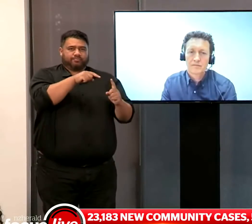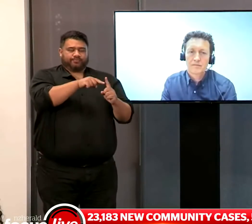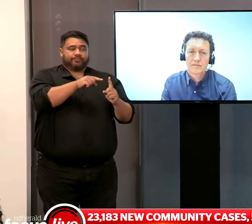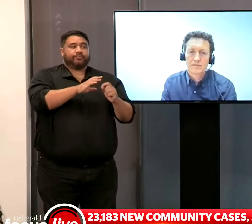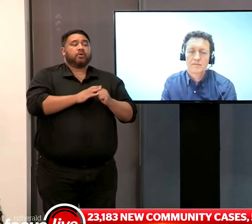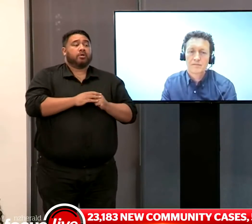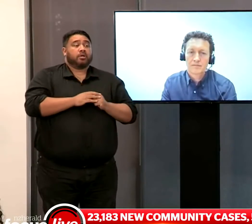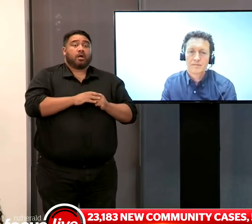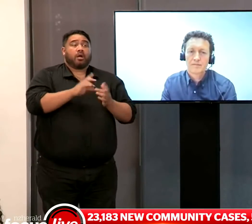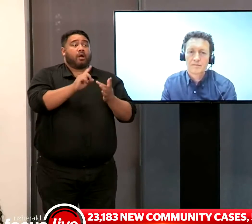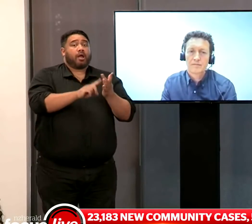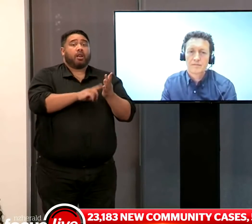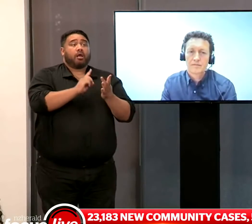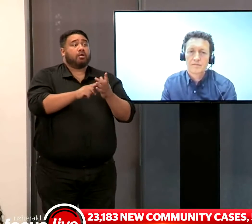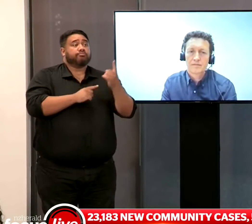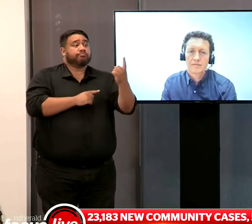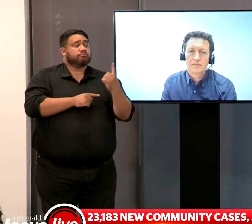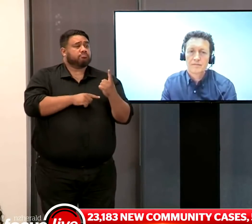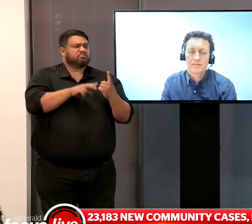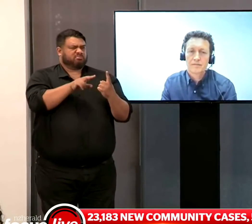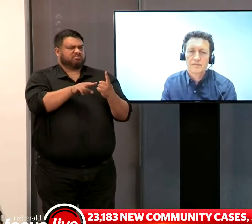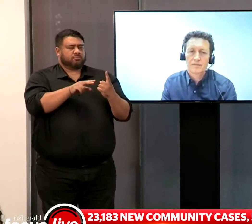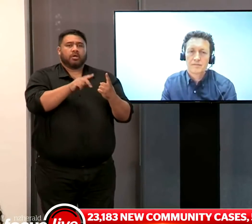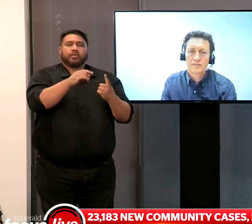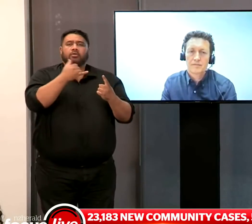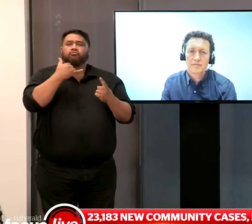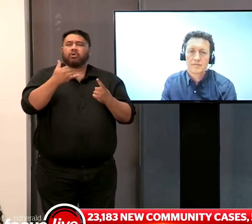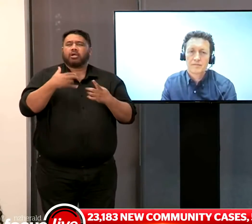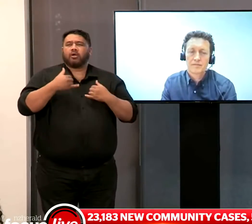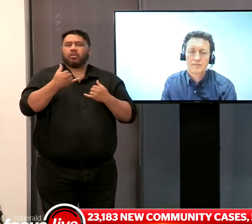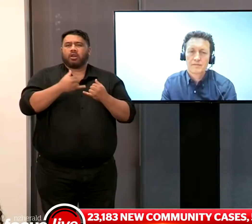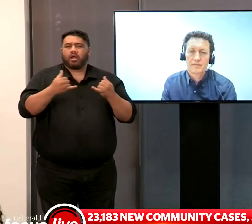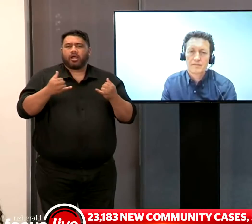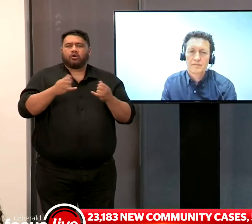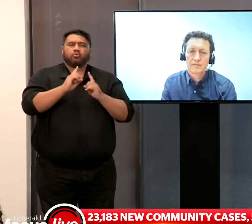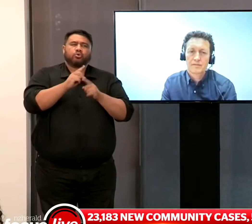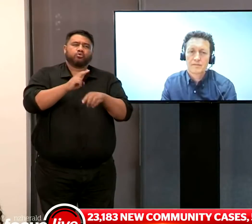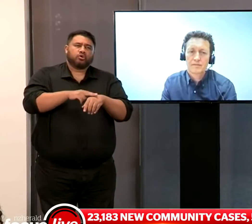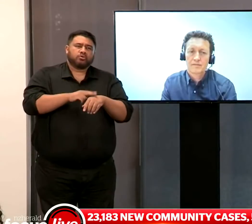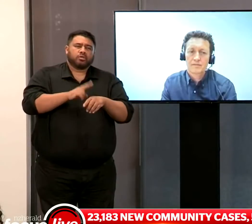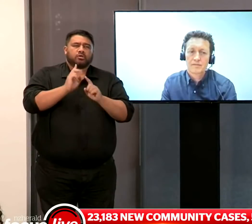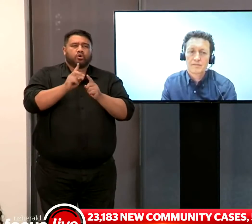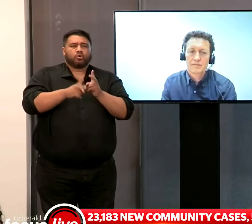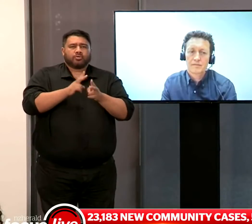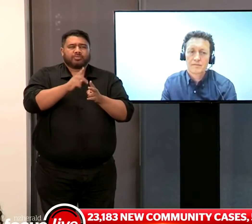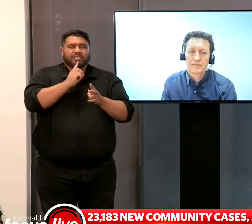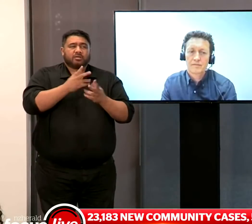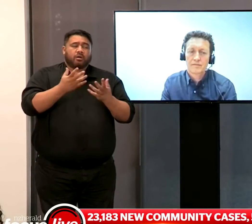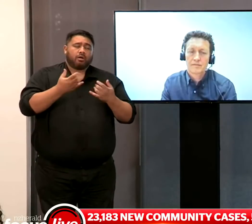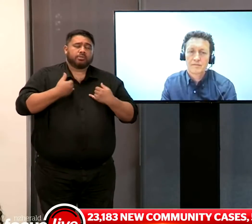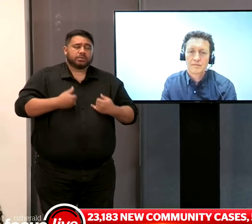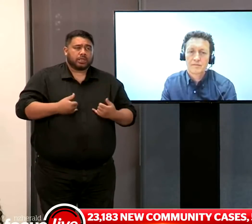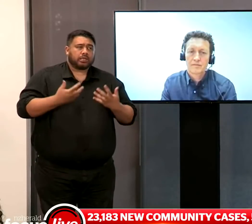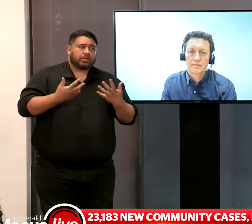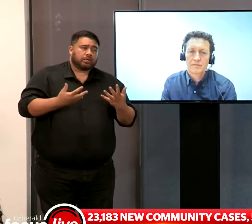who present, who either call Helpline or present to general practice or to hospital